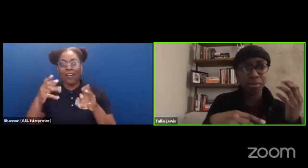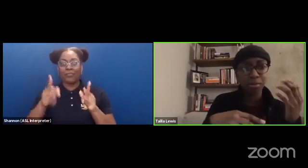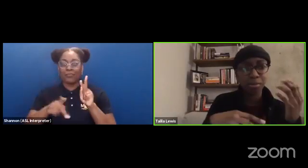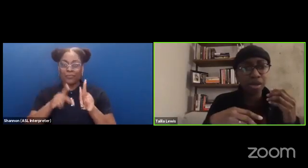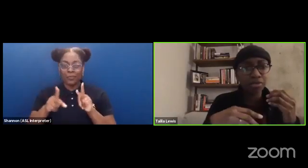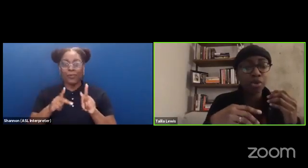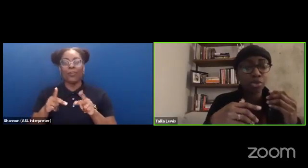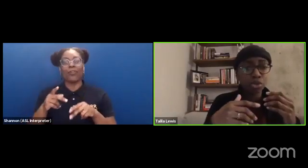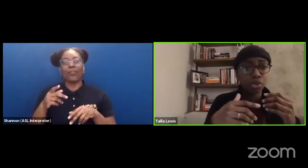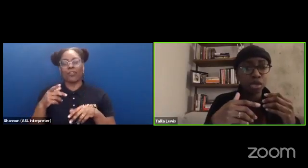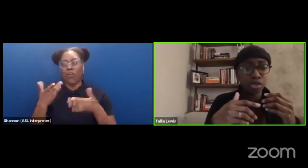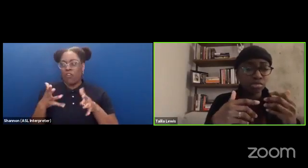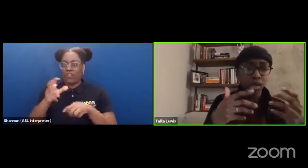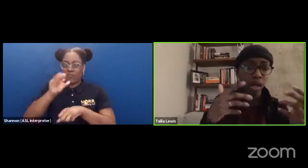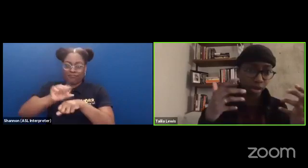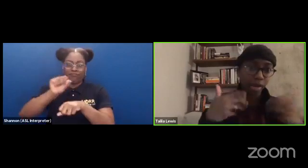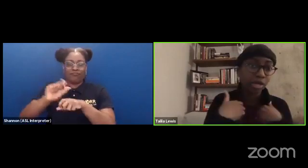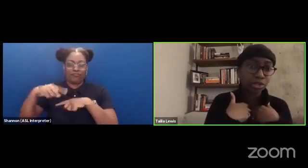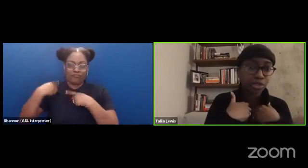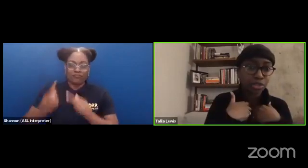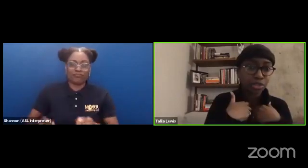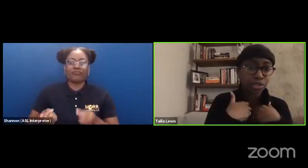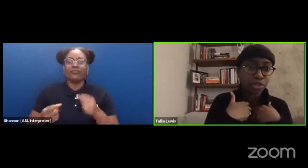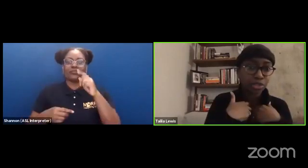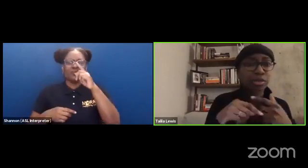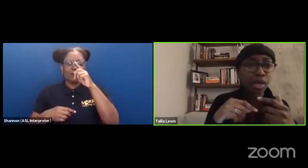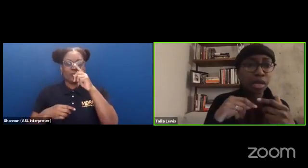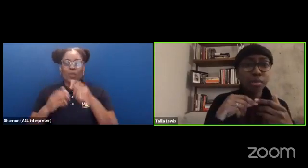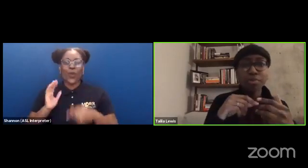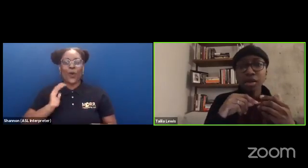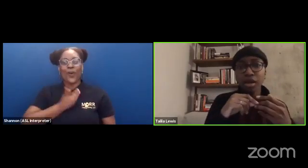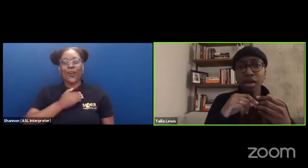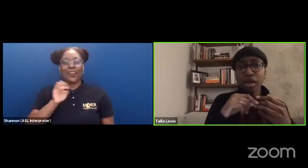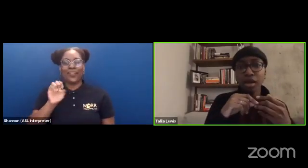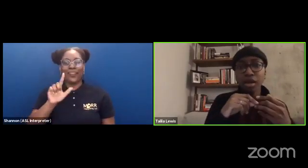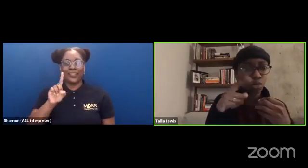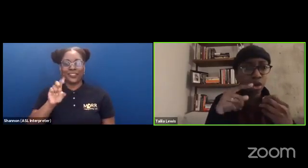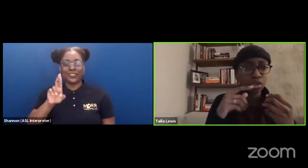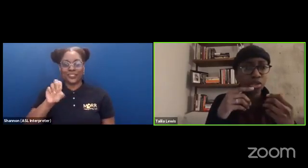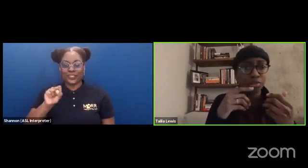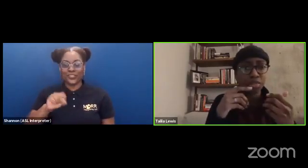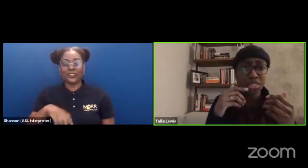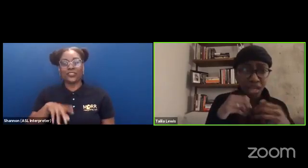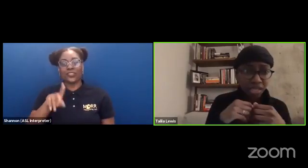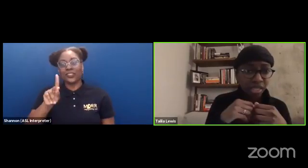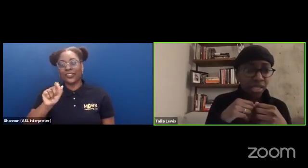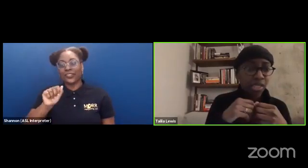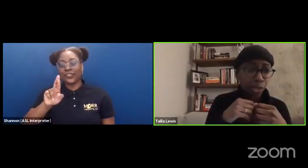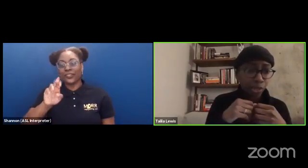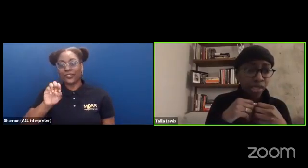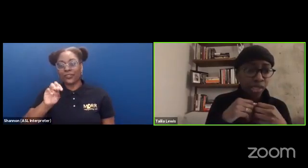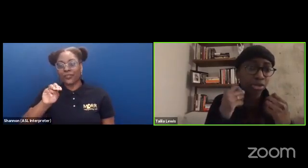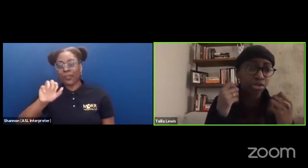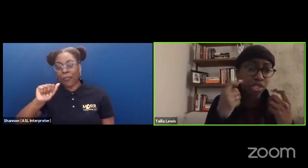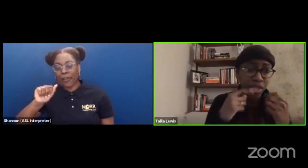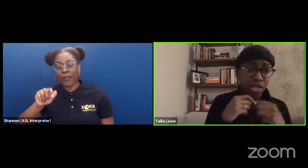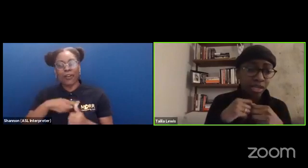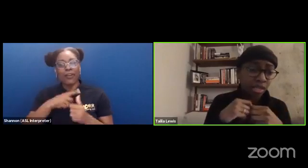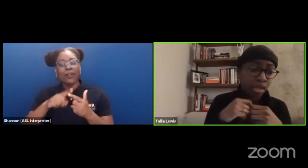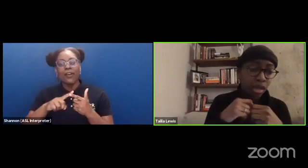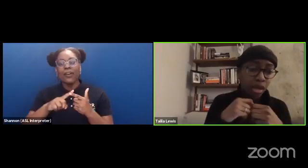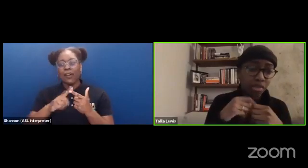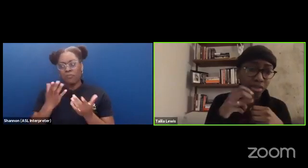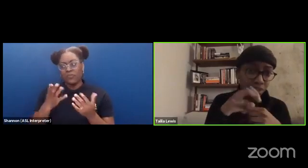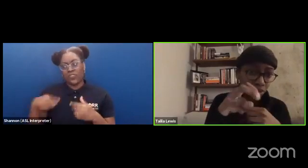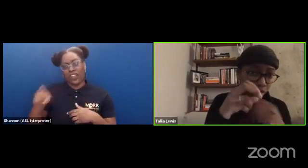Karima, who you all should be studying and learning and understanding that this journey, didn't start with just a few